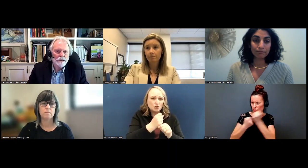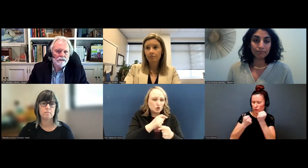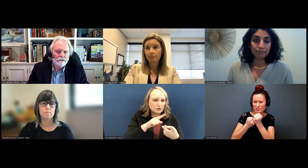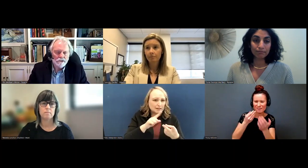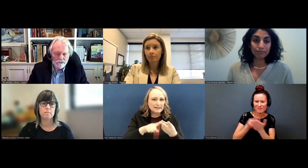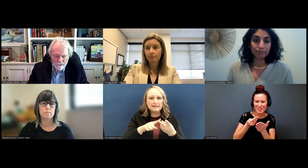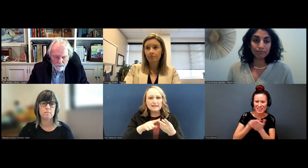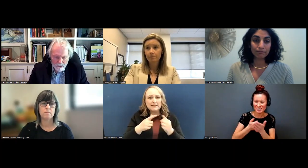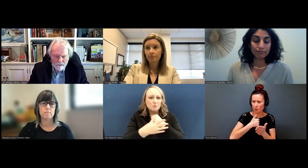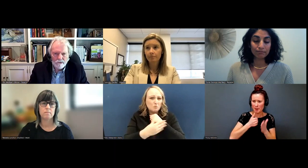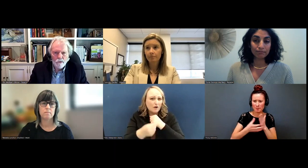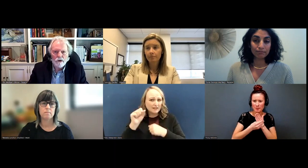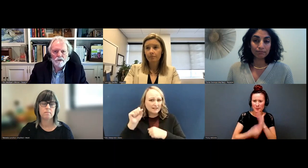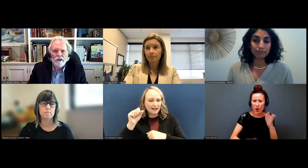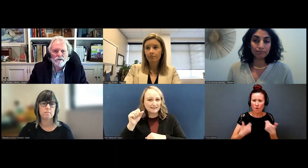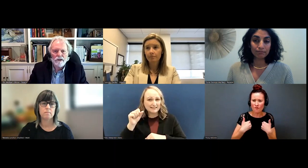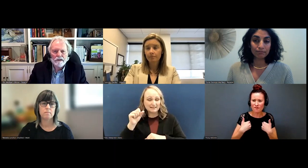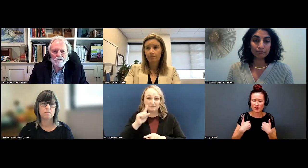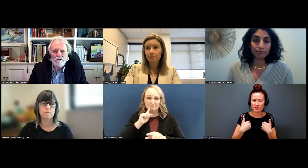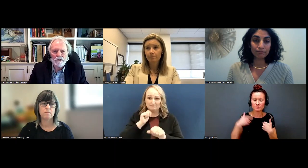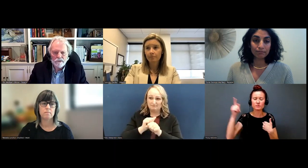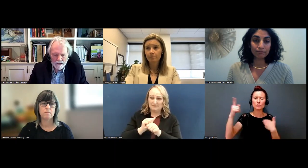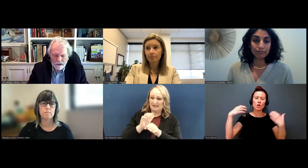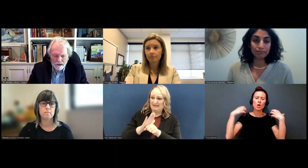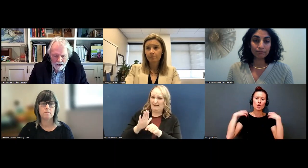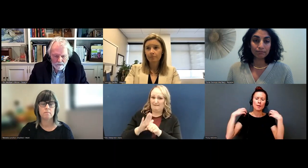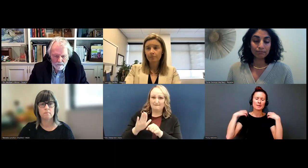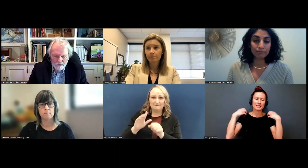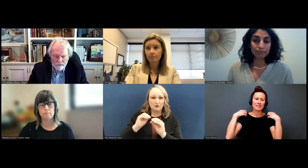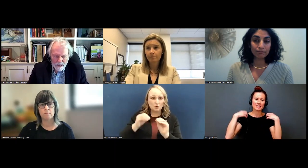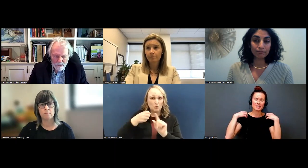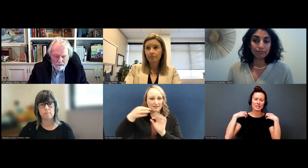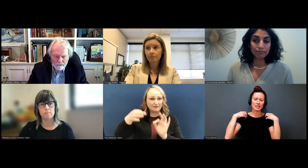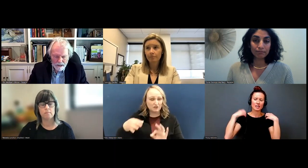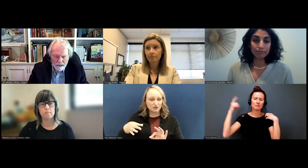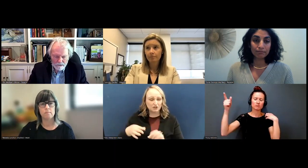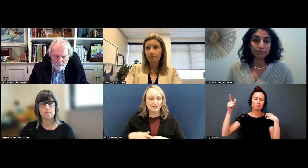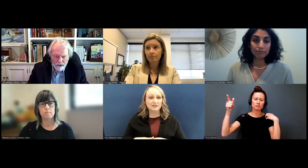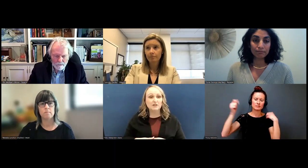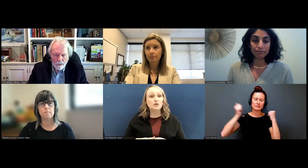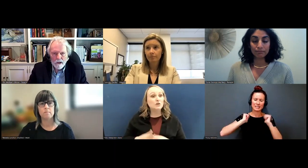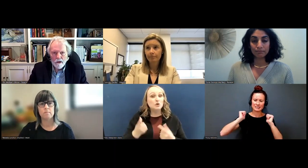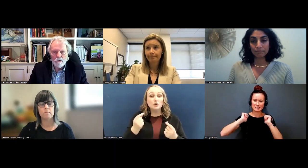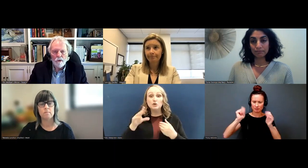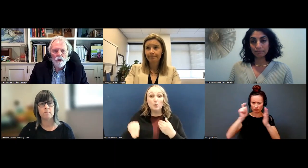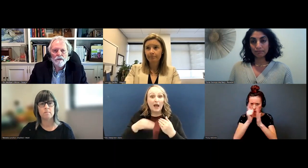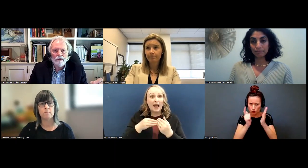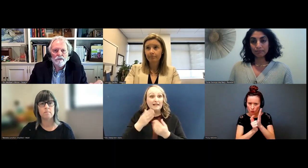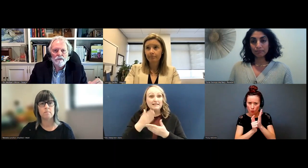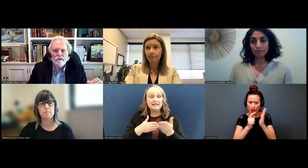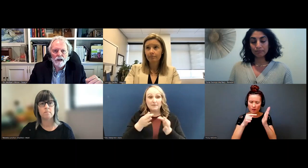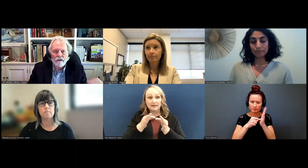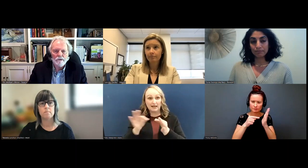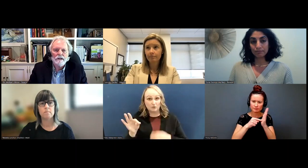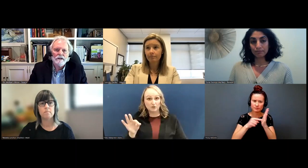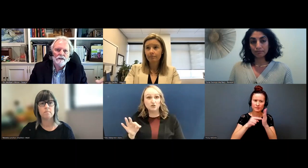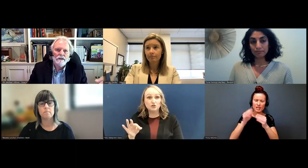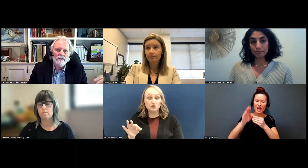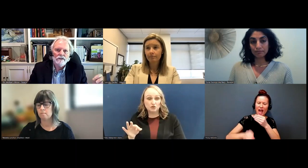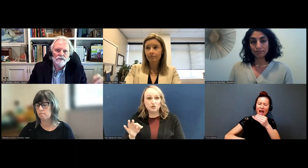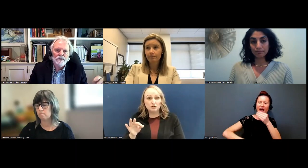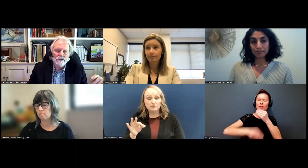amend the bill in 2 or 3 ways. And one of the ways they did was they added some language saying, well, when the